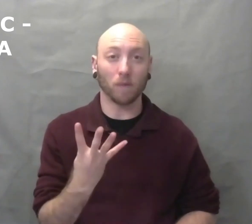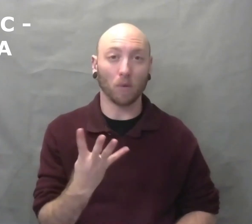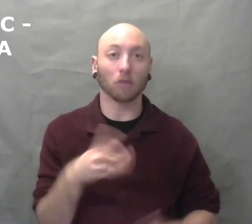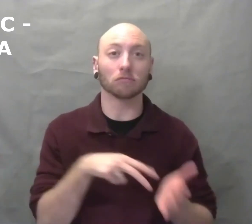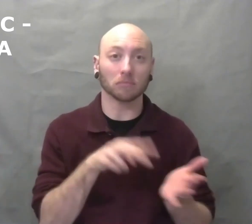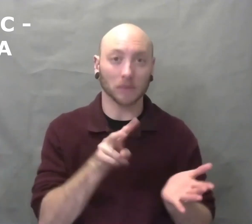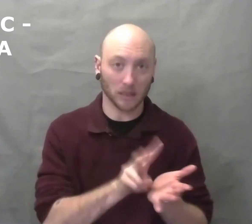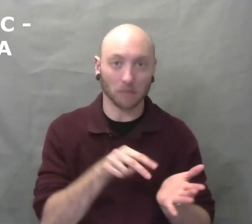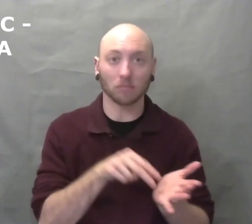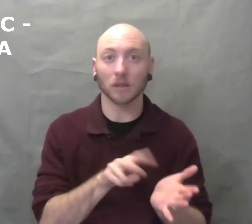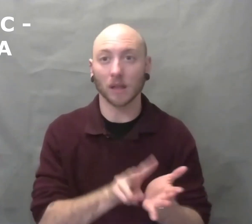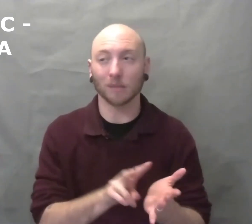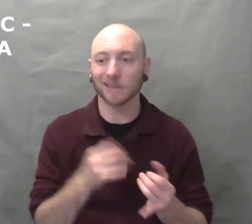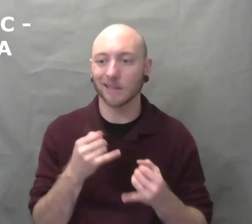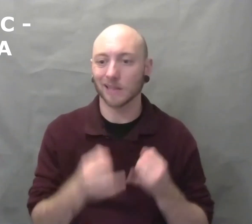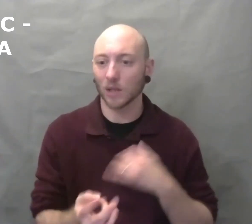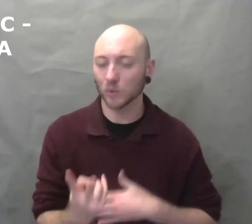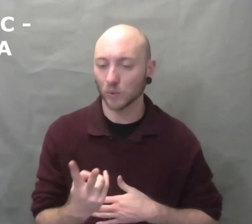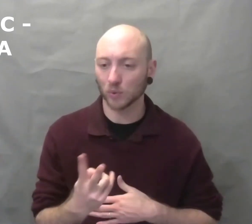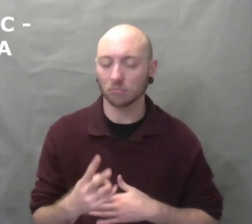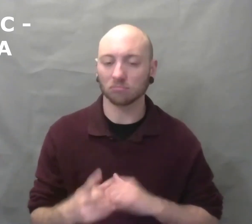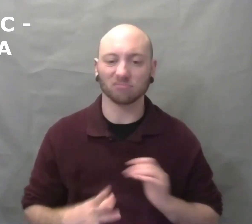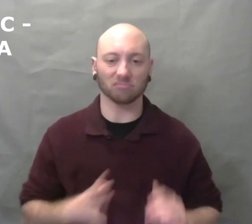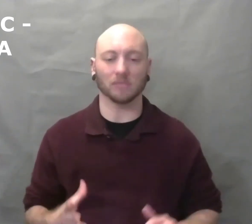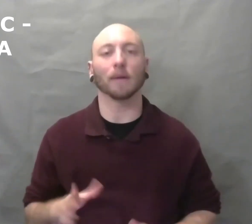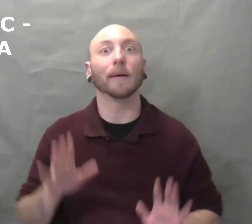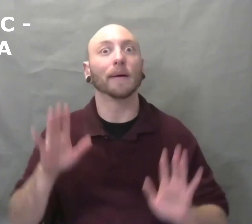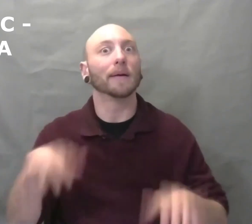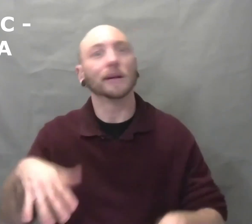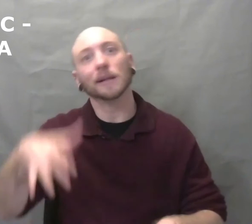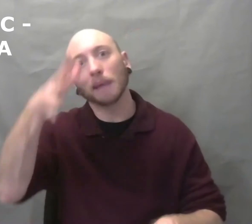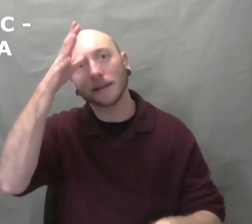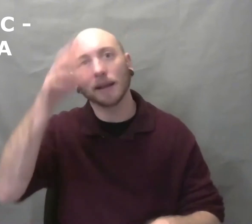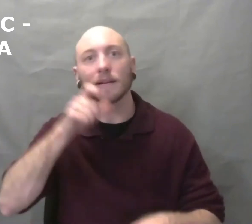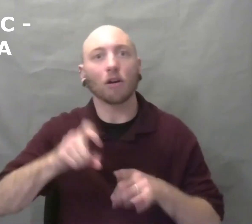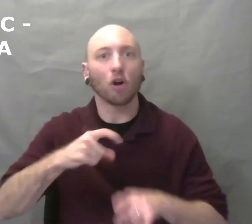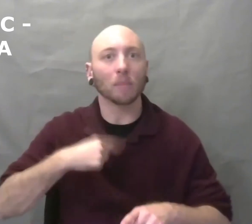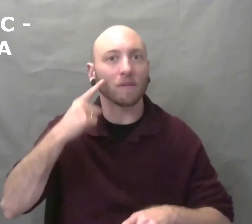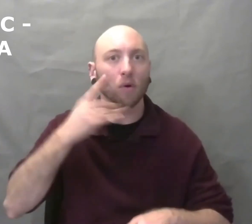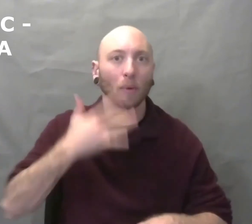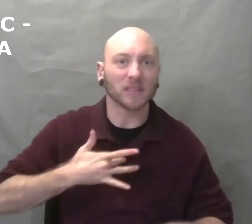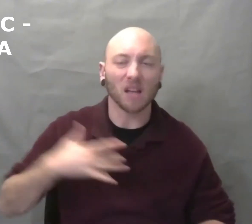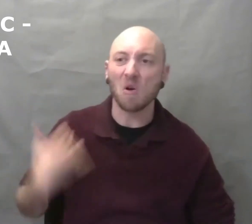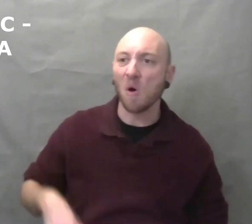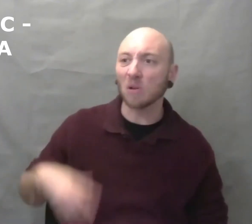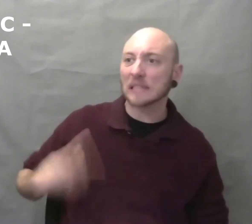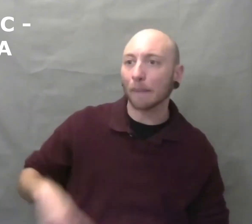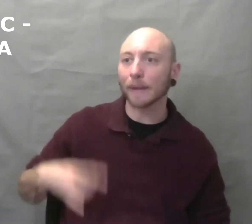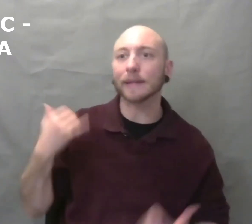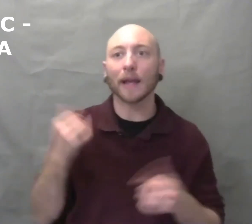was over resentment of my dad not calling me on my birthday. And God damn it, that son of a bitch calls me every year on my birthday now. And that's God doing